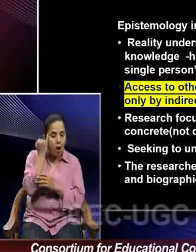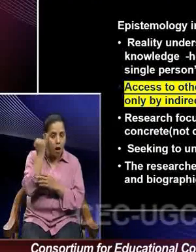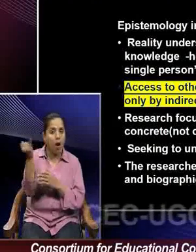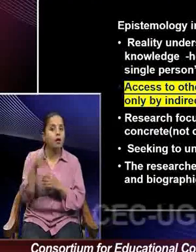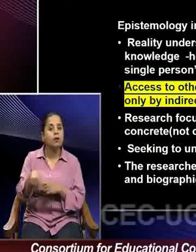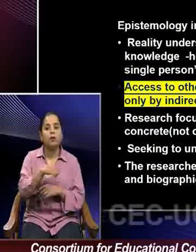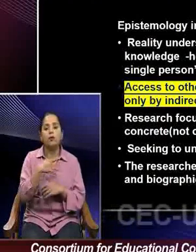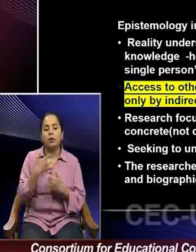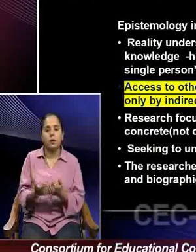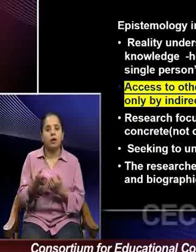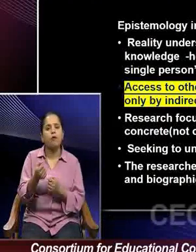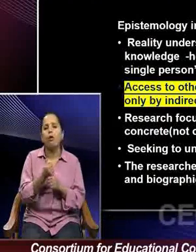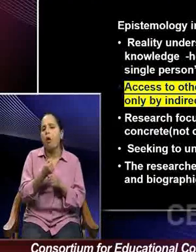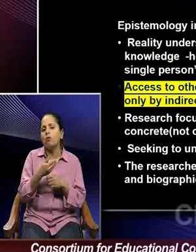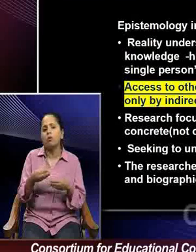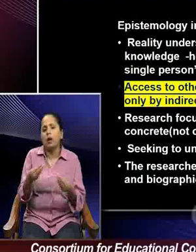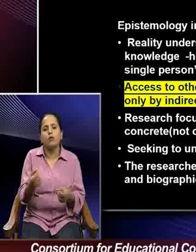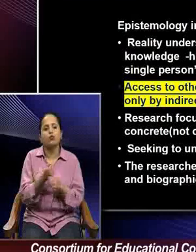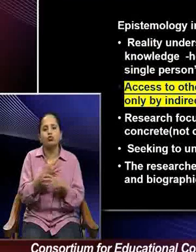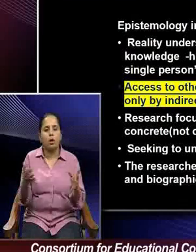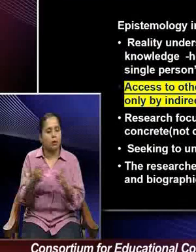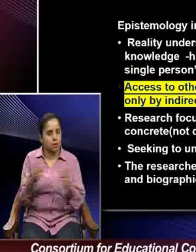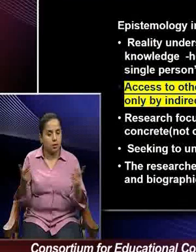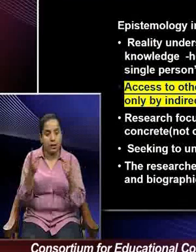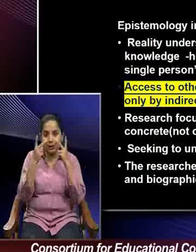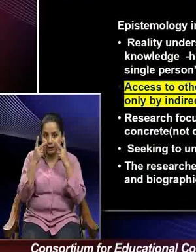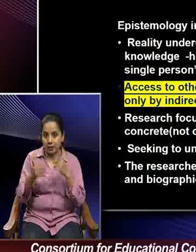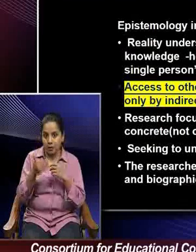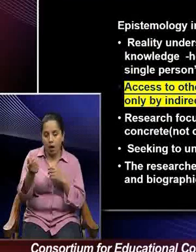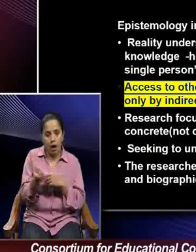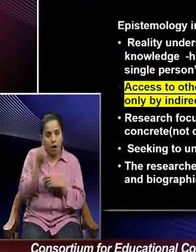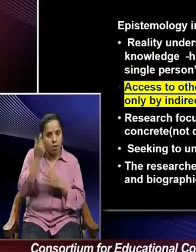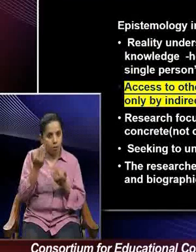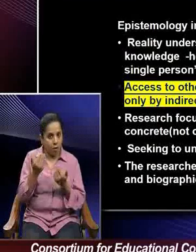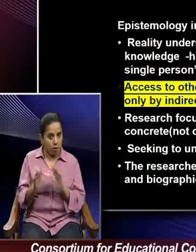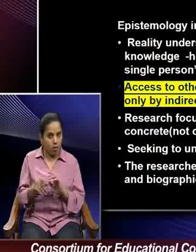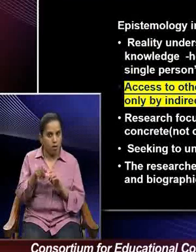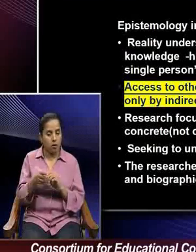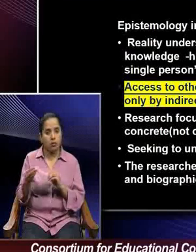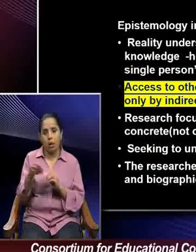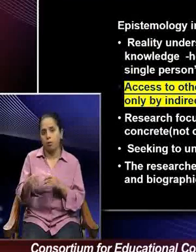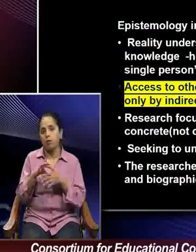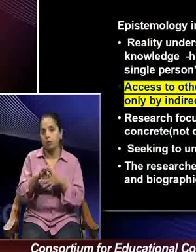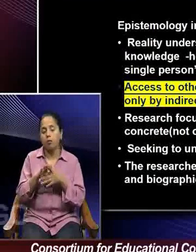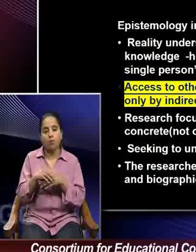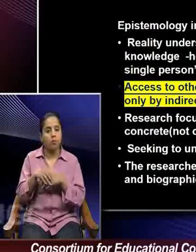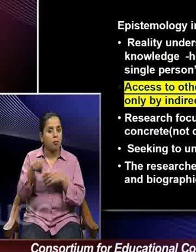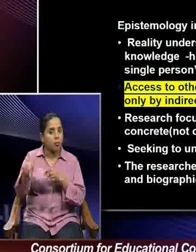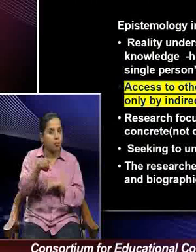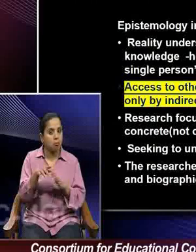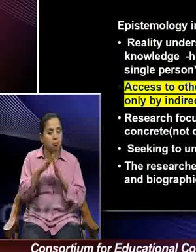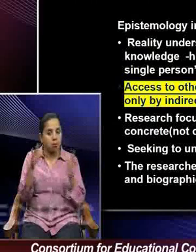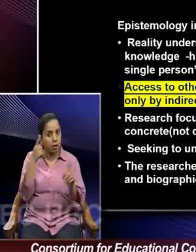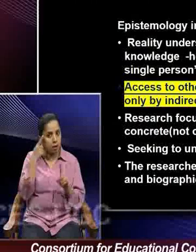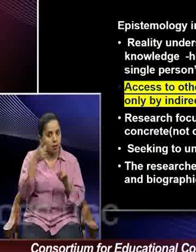to offer generalizations. Seeking to understand specific context is one of the major objectives